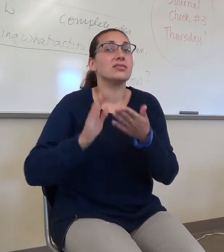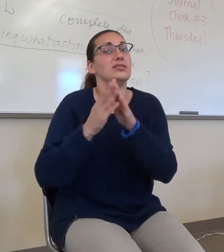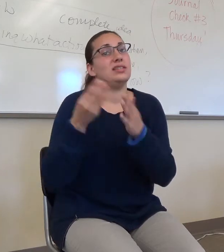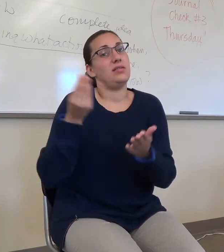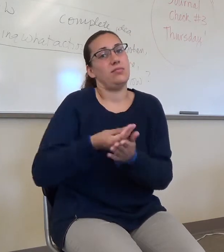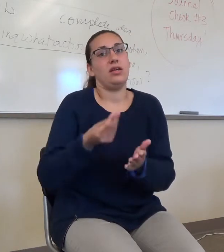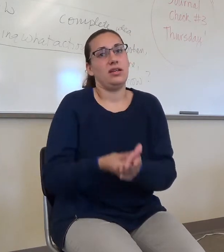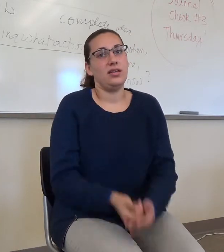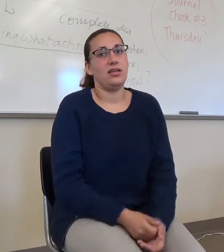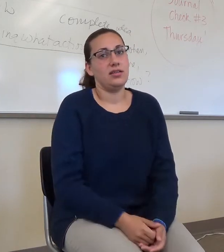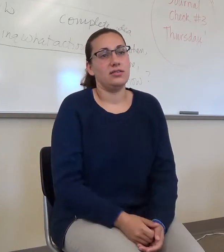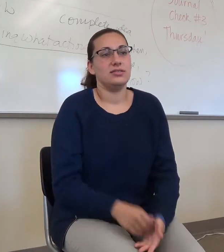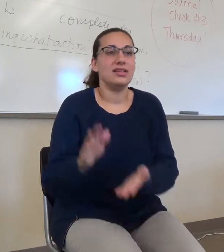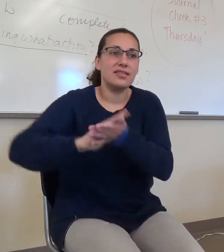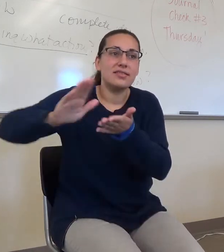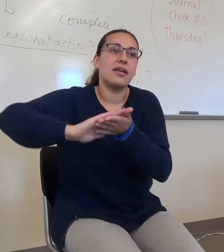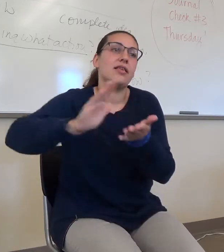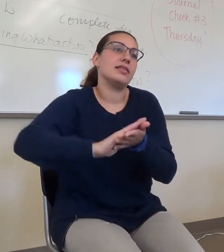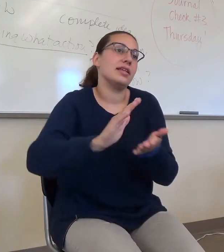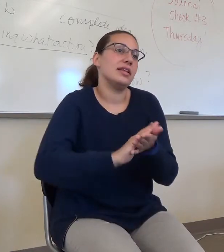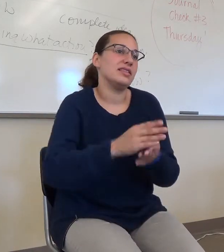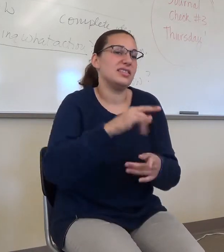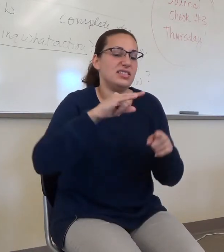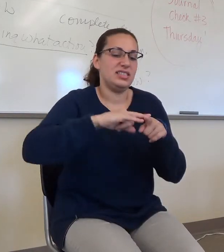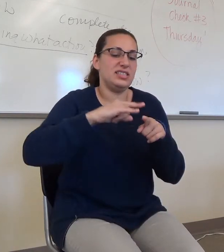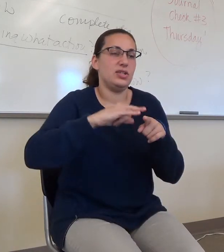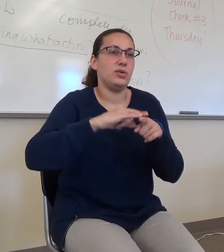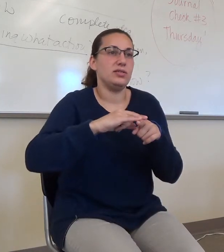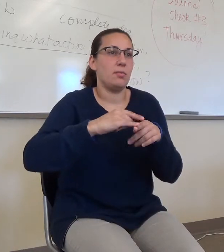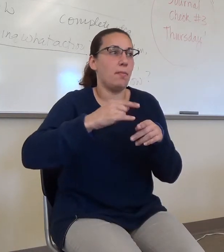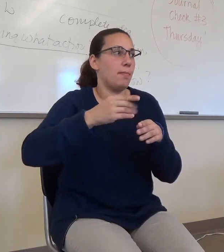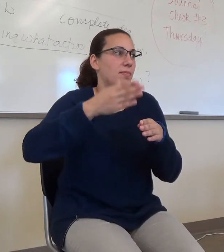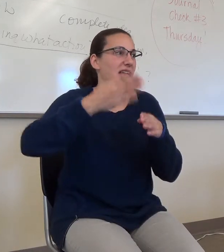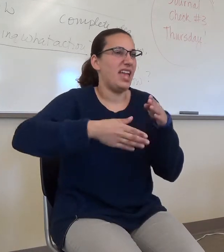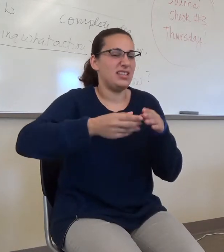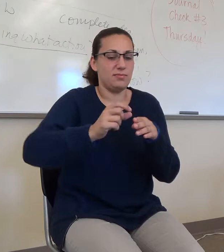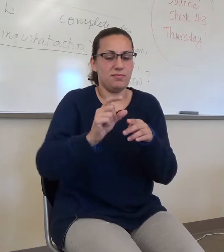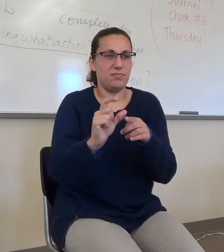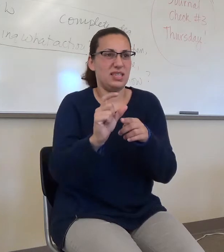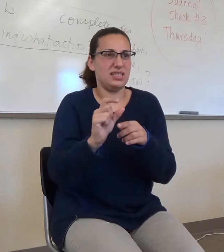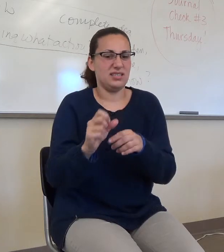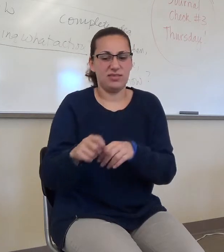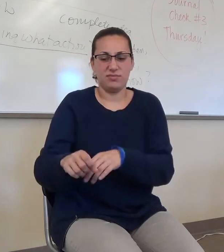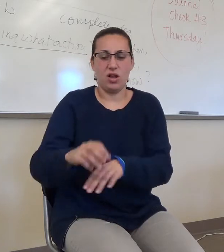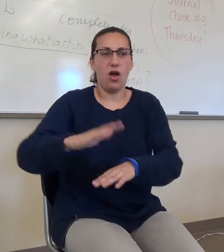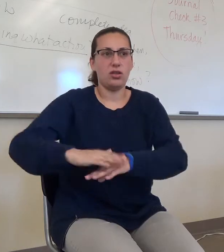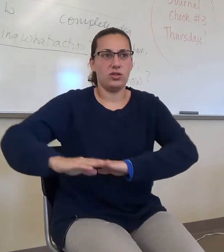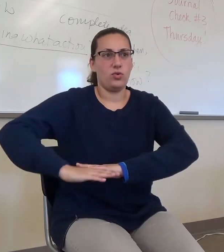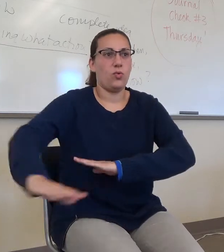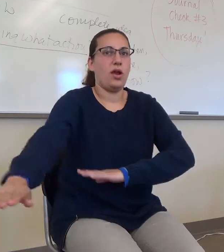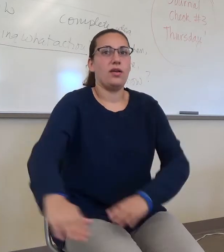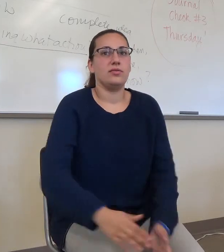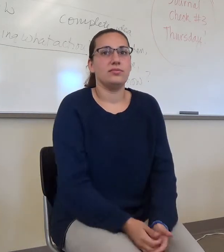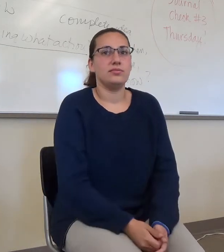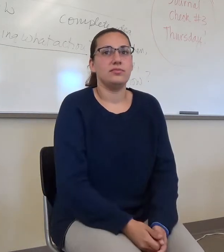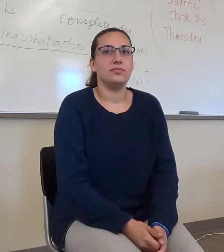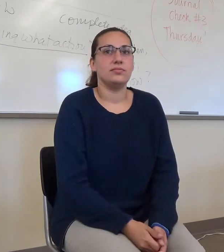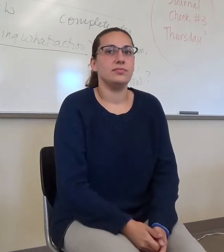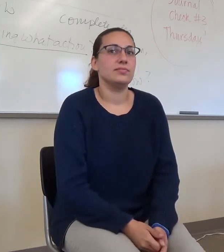doing. Does that make sense? Yeah, it's kind of an interesting idea. Not that they're not